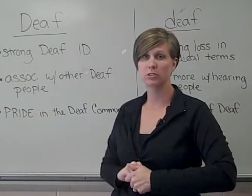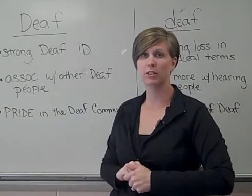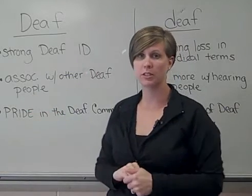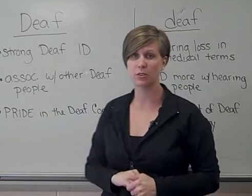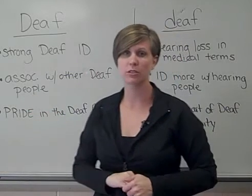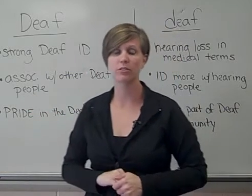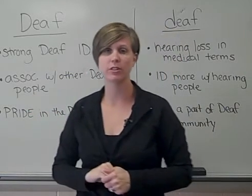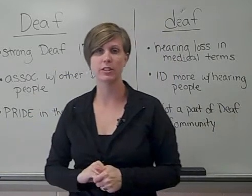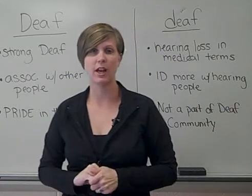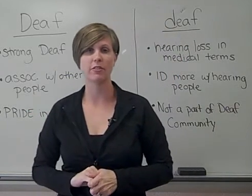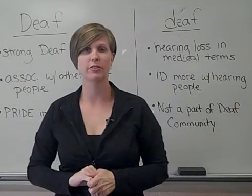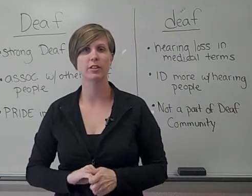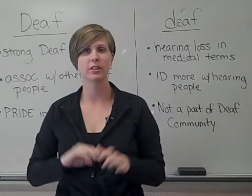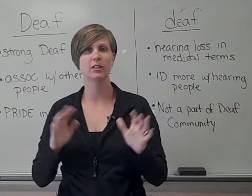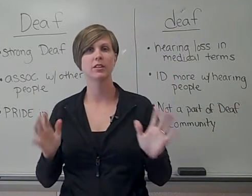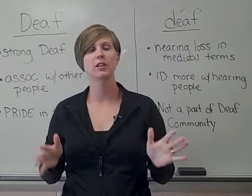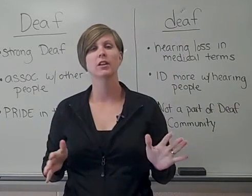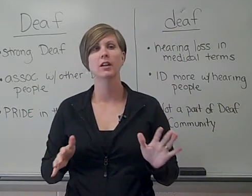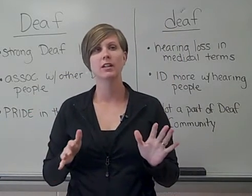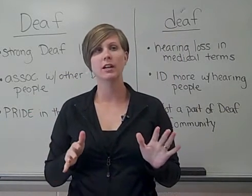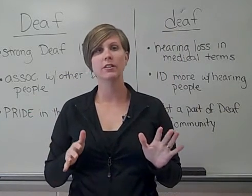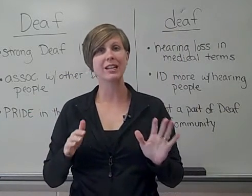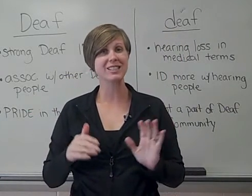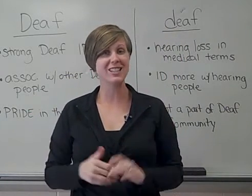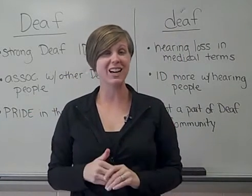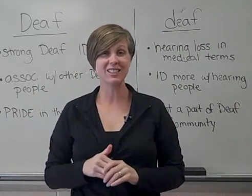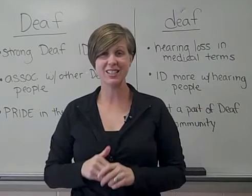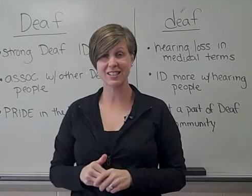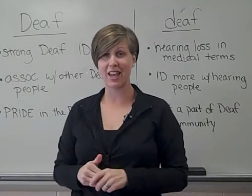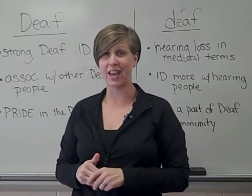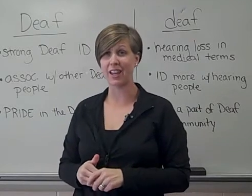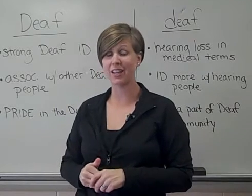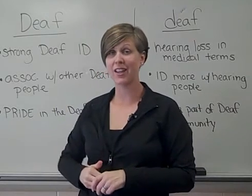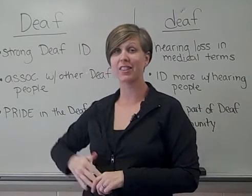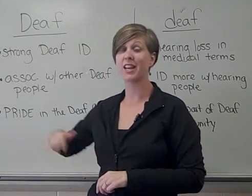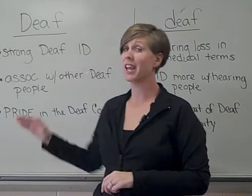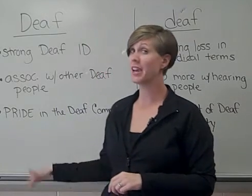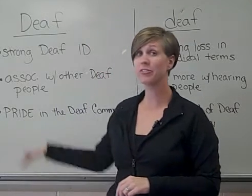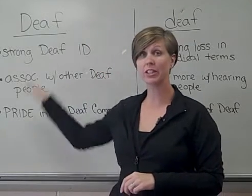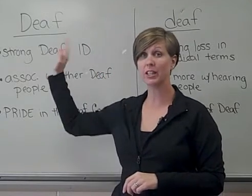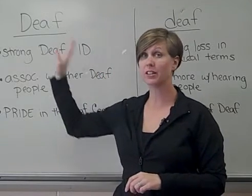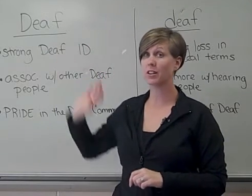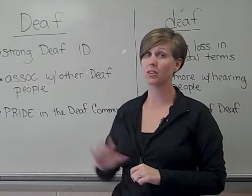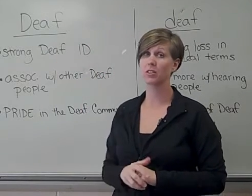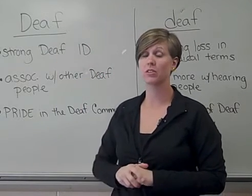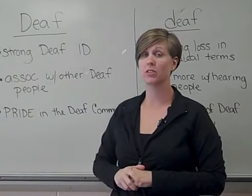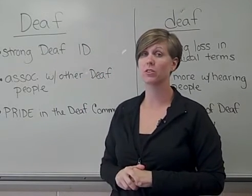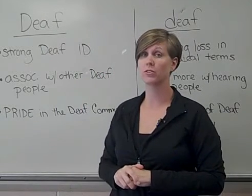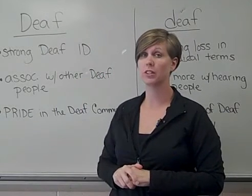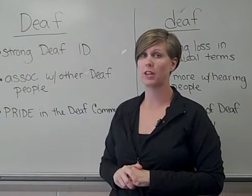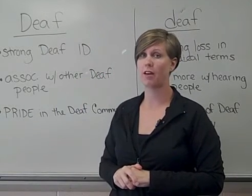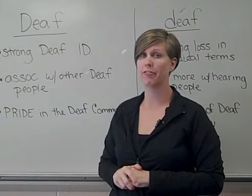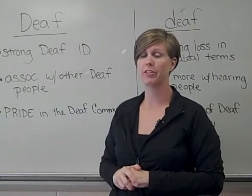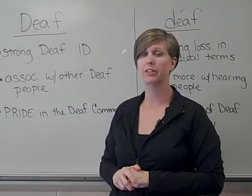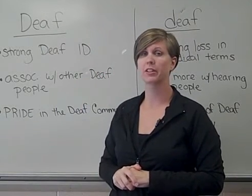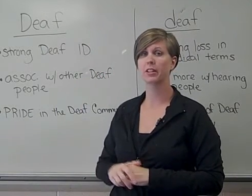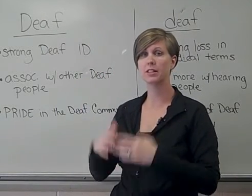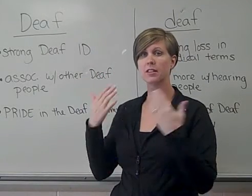to a school for the deaf. Now, that's not to say that every kid that goes to a school for the deaf